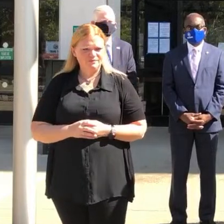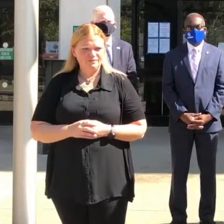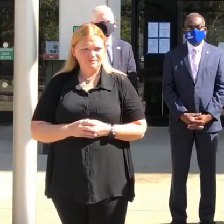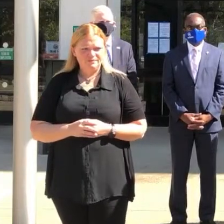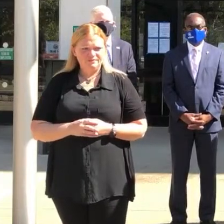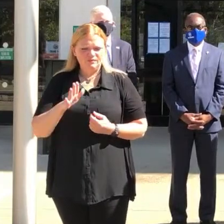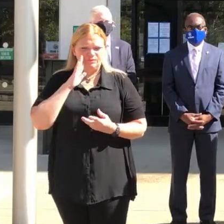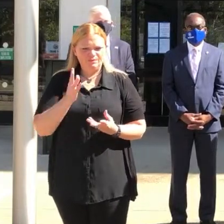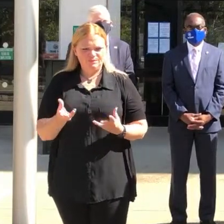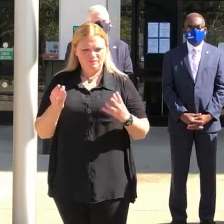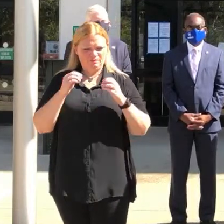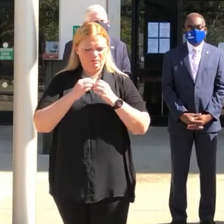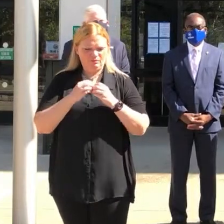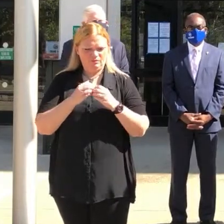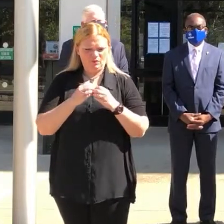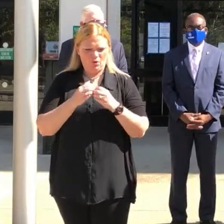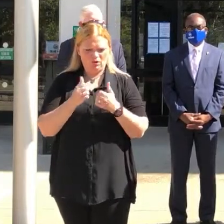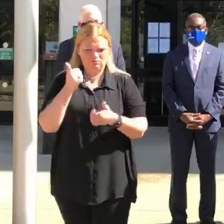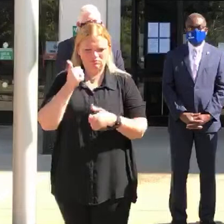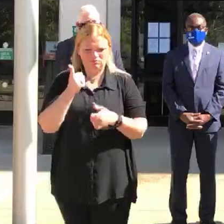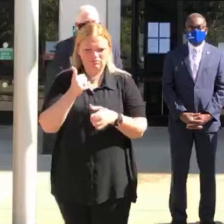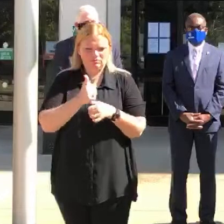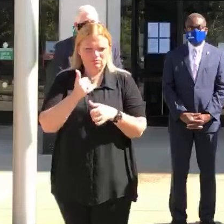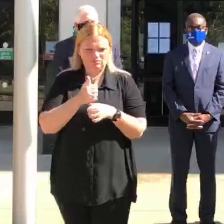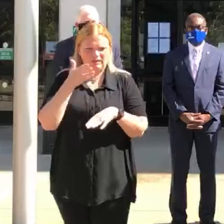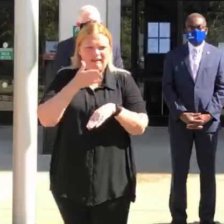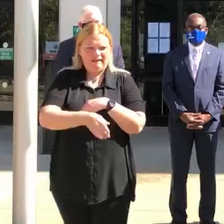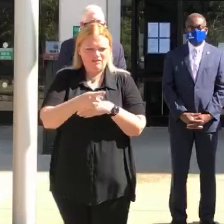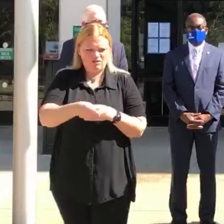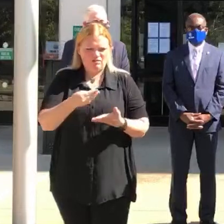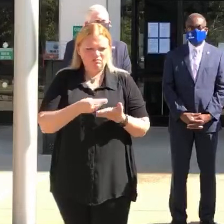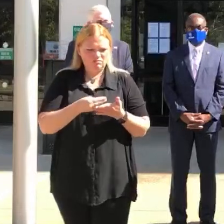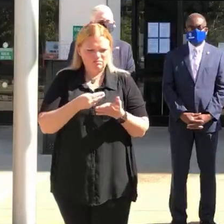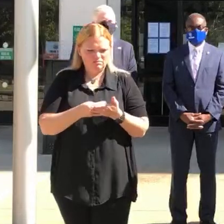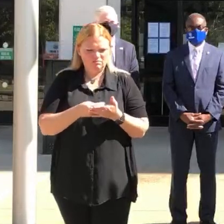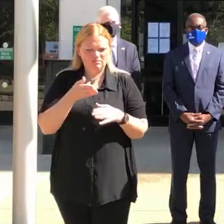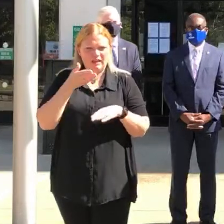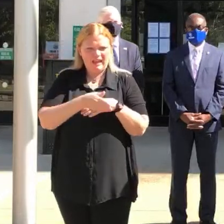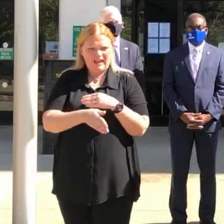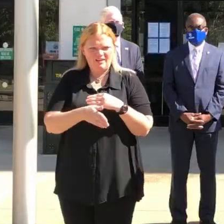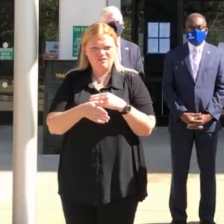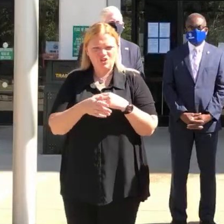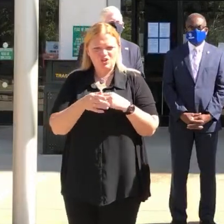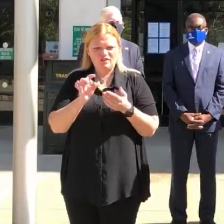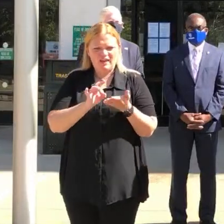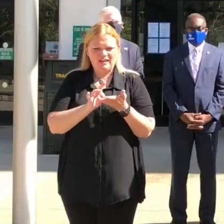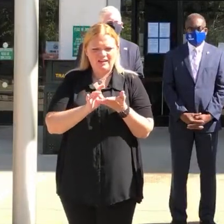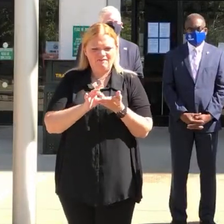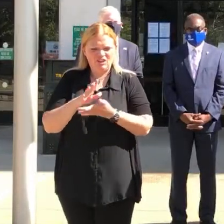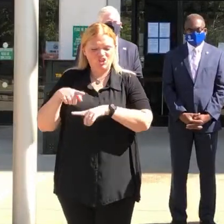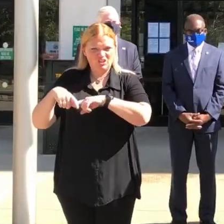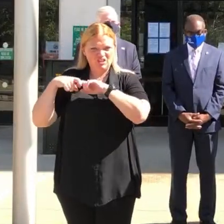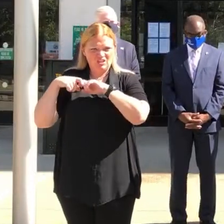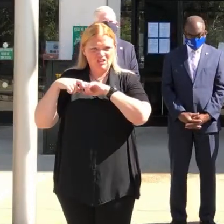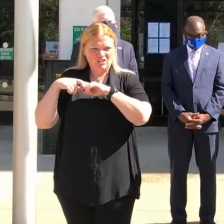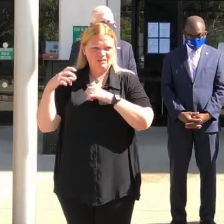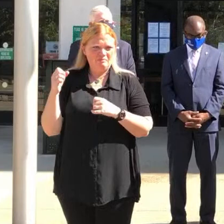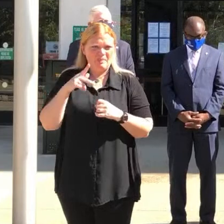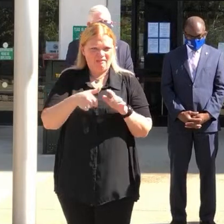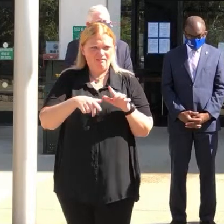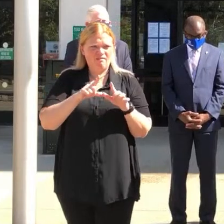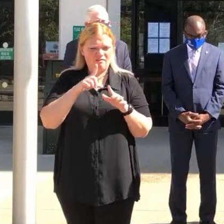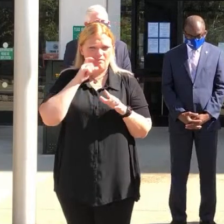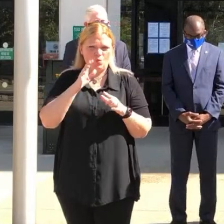There will be more assistance coming after this funds once the eviction moratorium is lifted, because there is a pending crisis